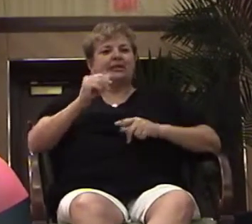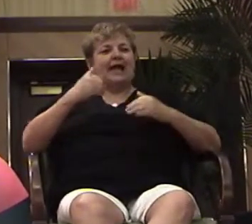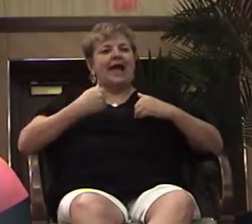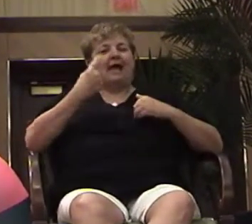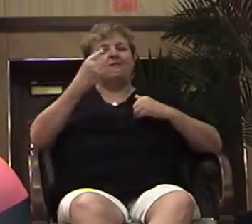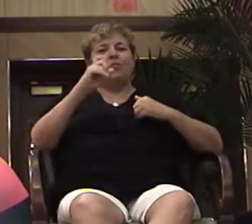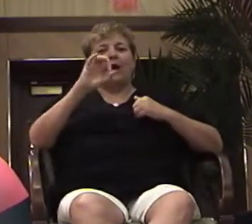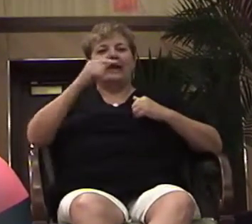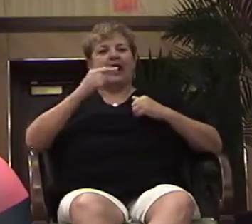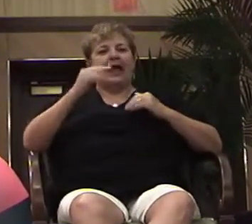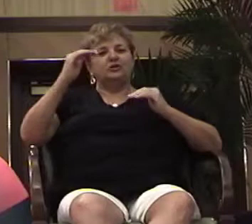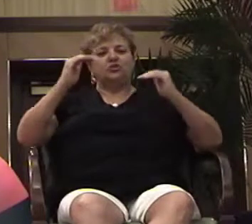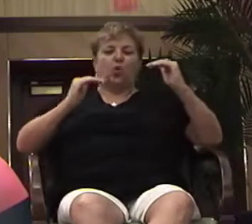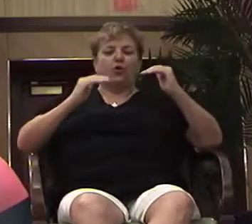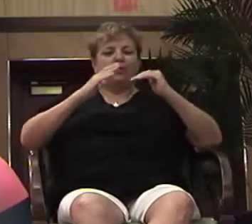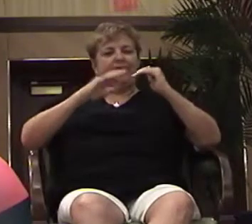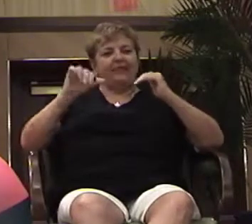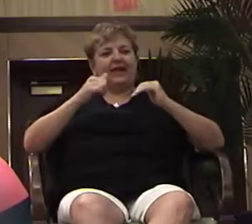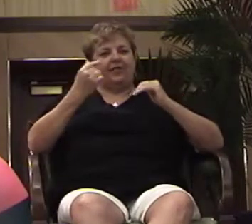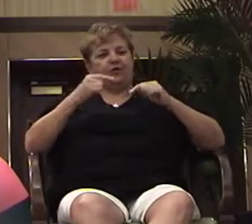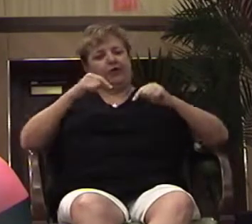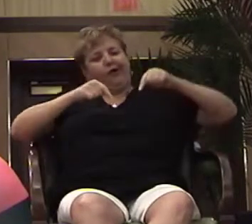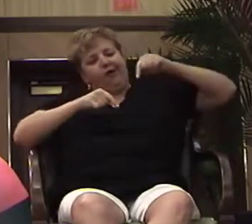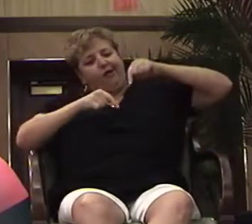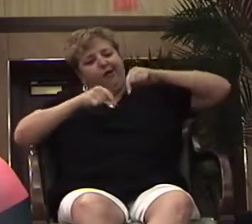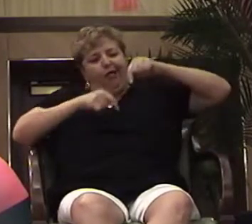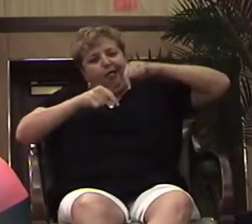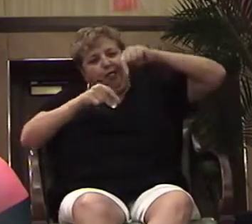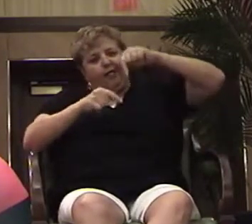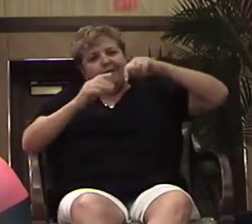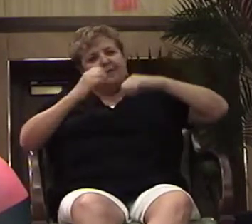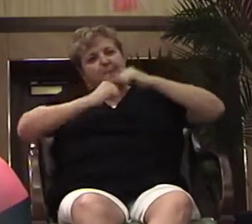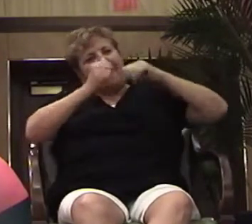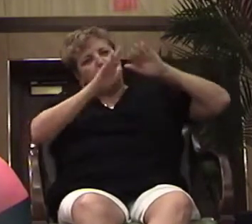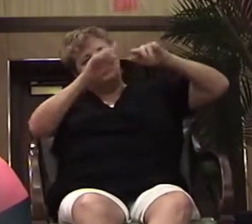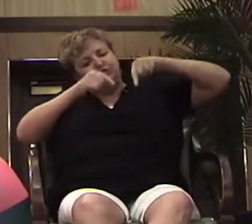to going around the mountains, and they have to be able to